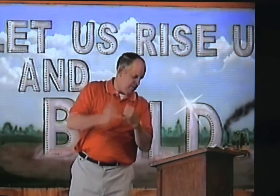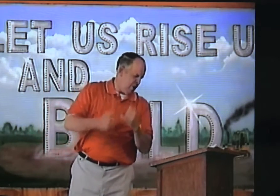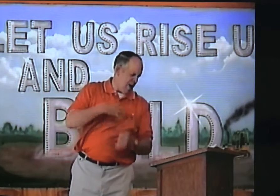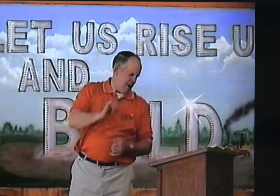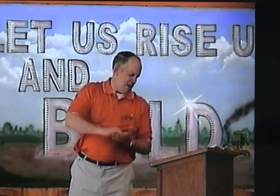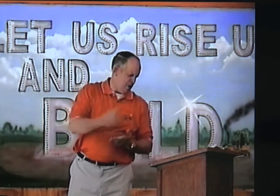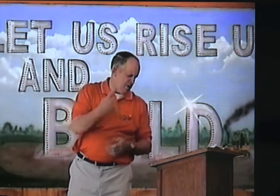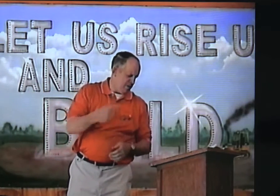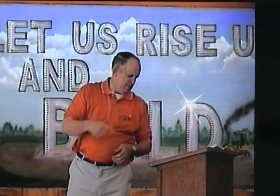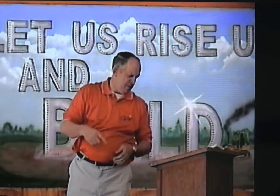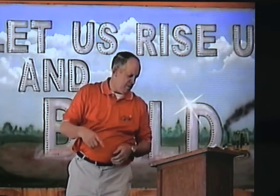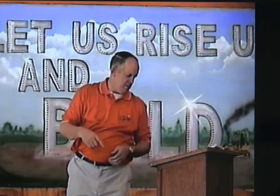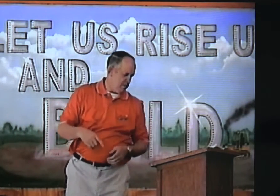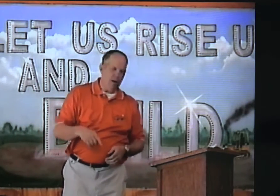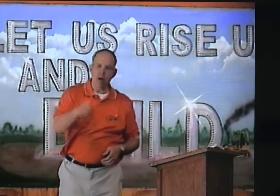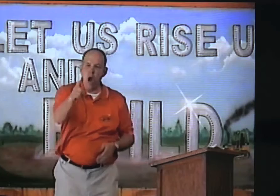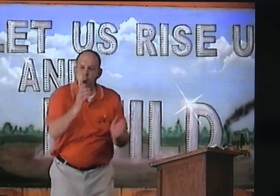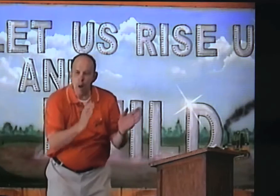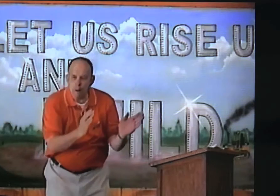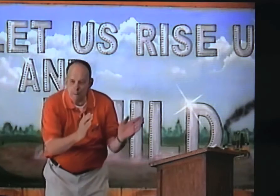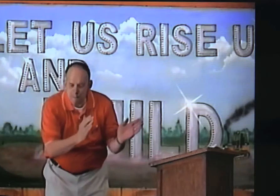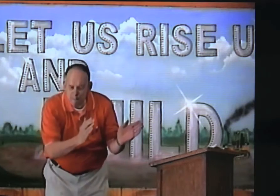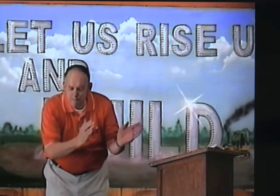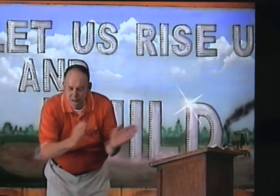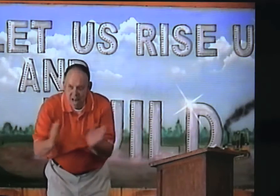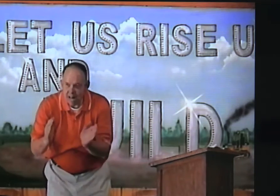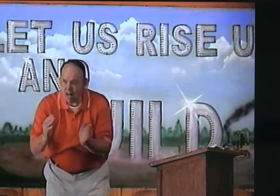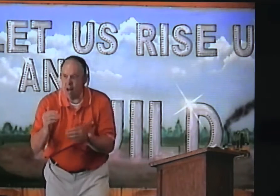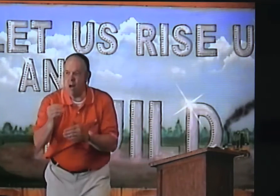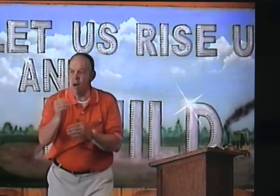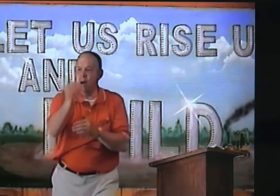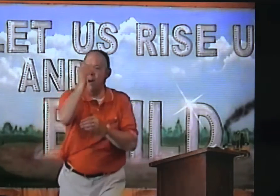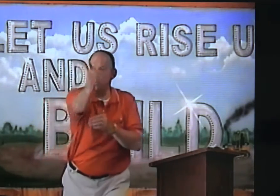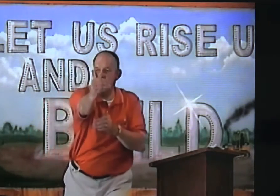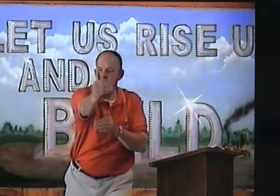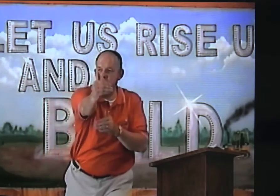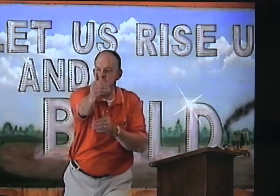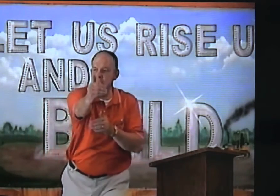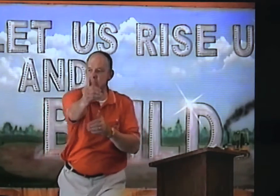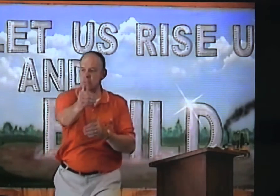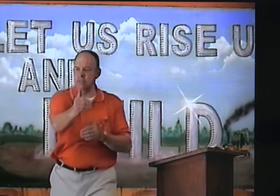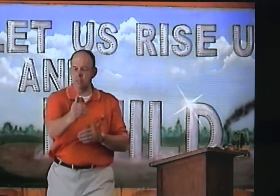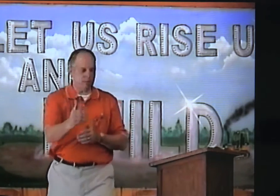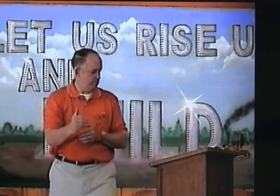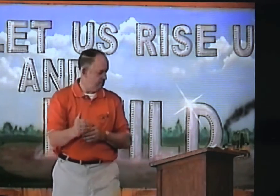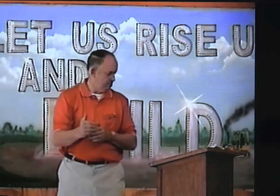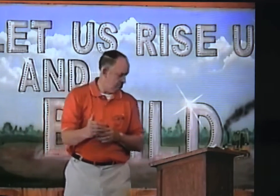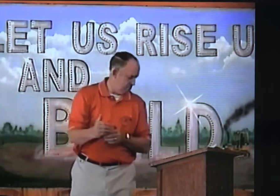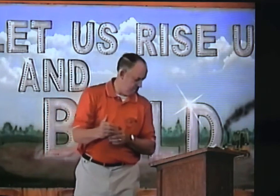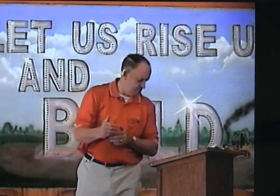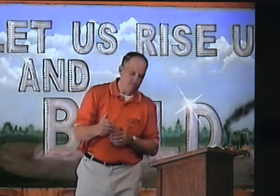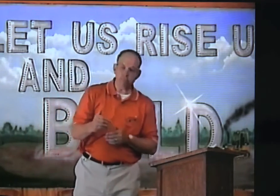The last one, number 9. Plan ahead.